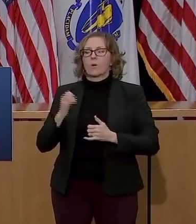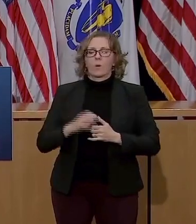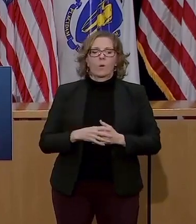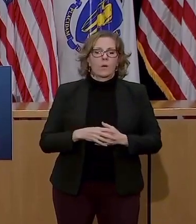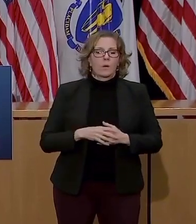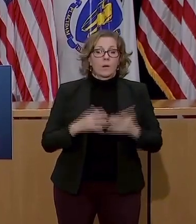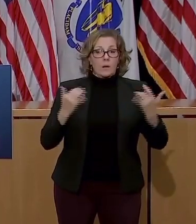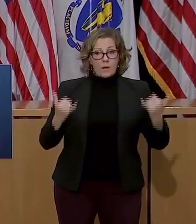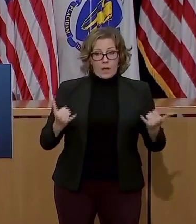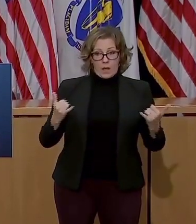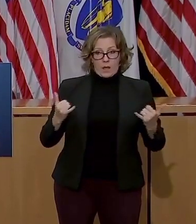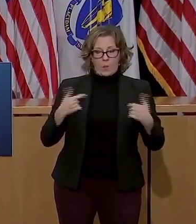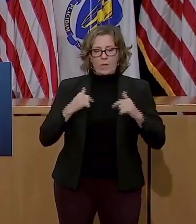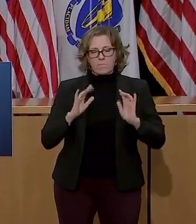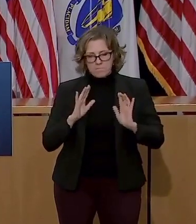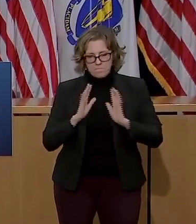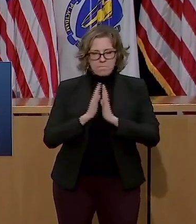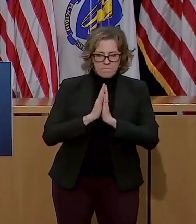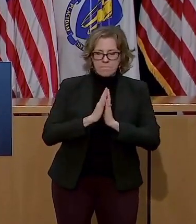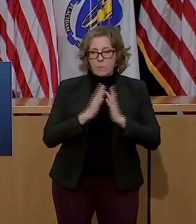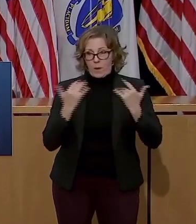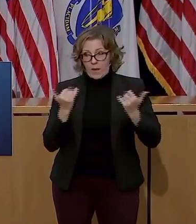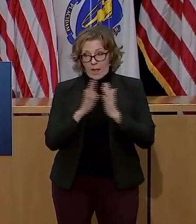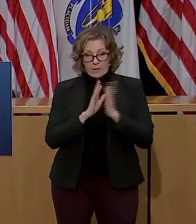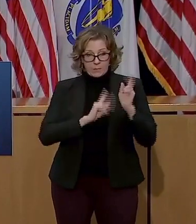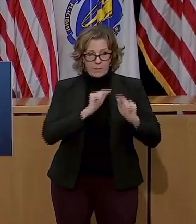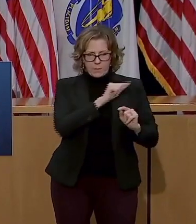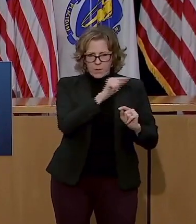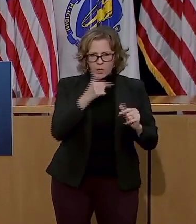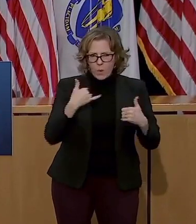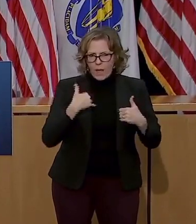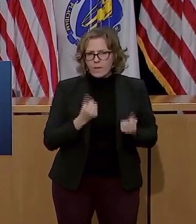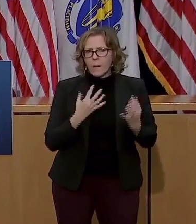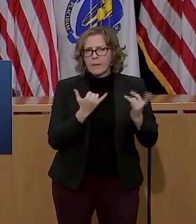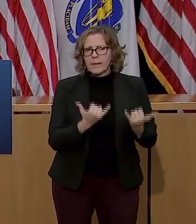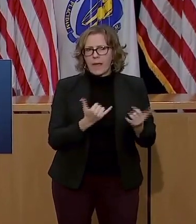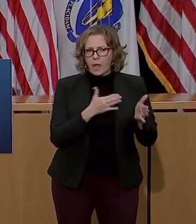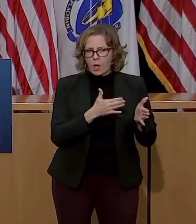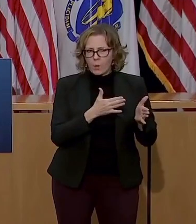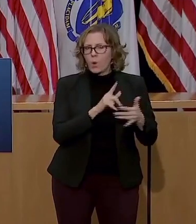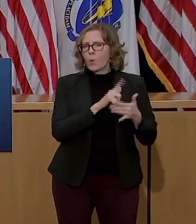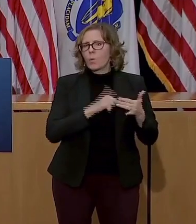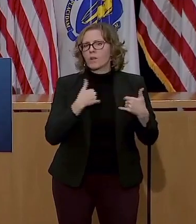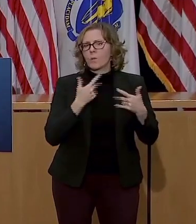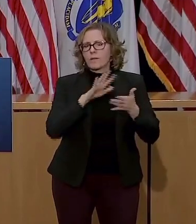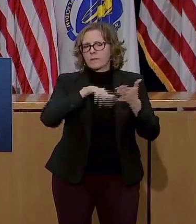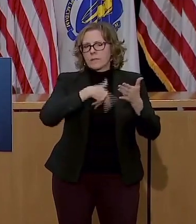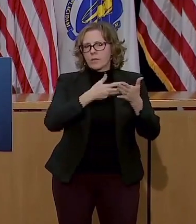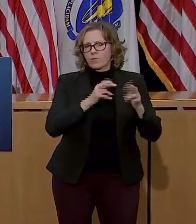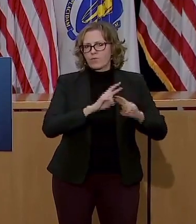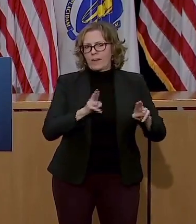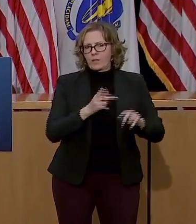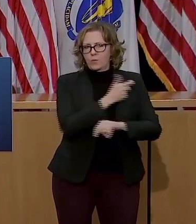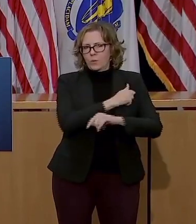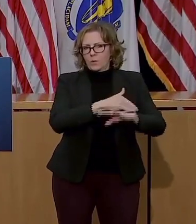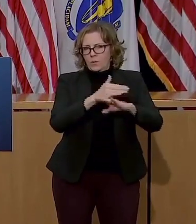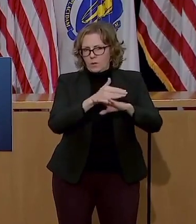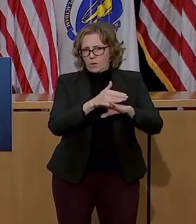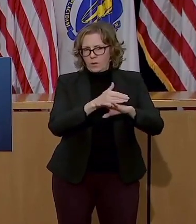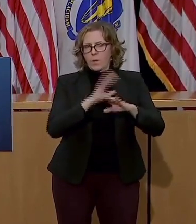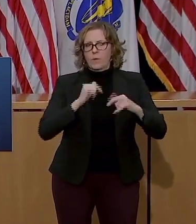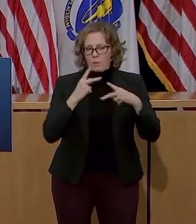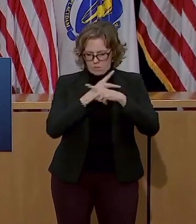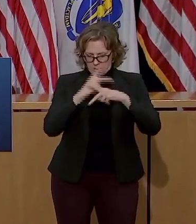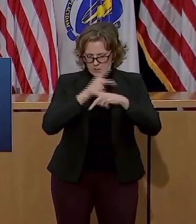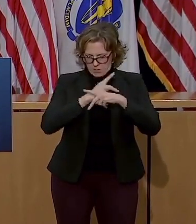now is asking everyone, what do they have in hand? What do they have scheduled? And then if we can, we will do the delta of that.